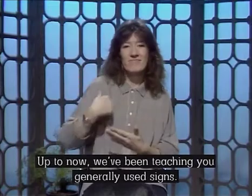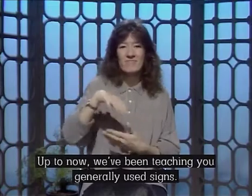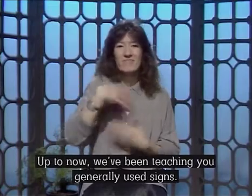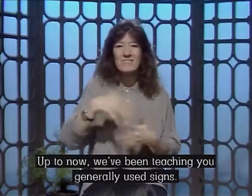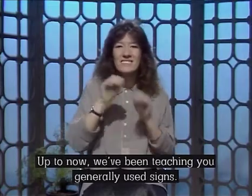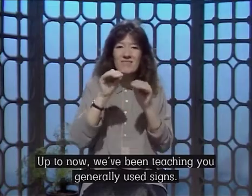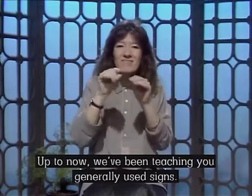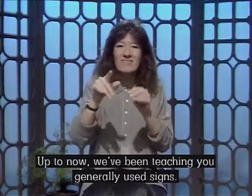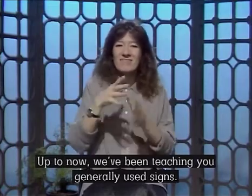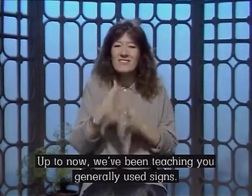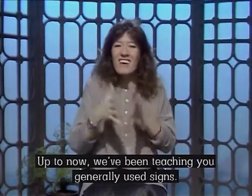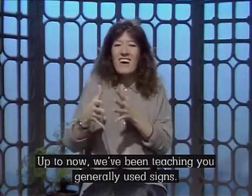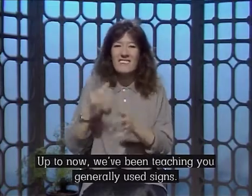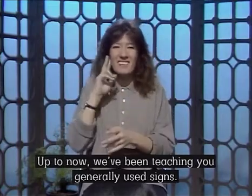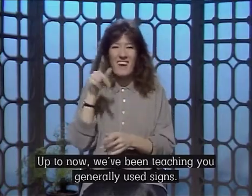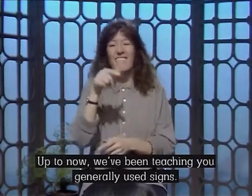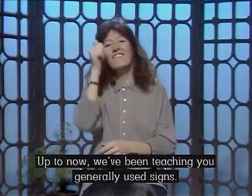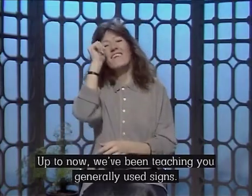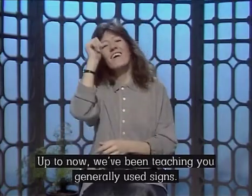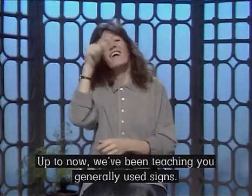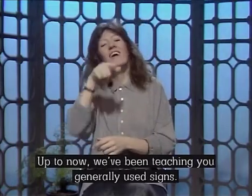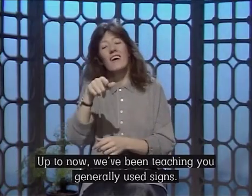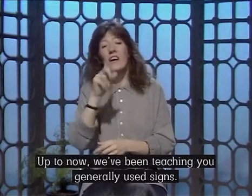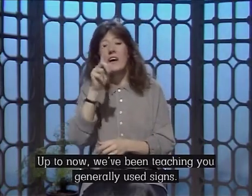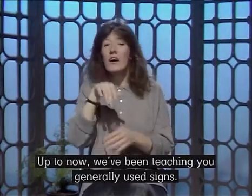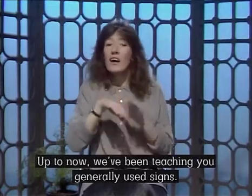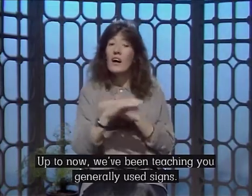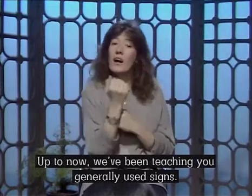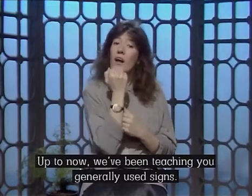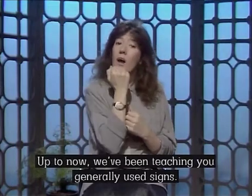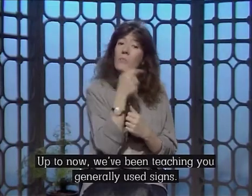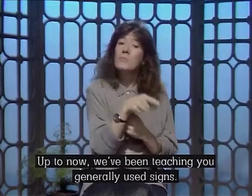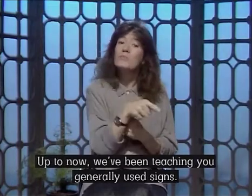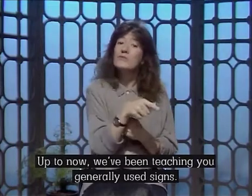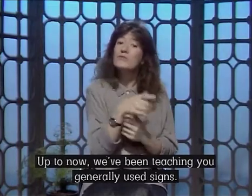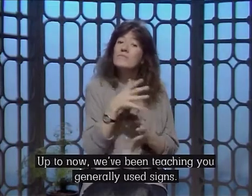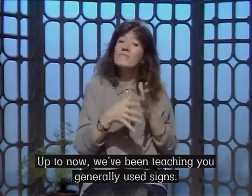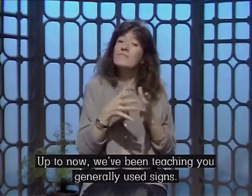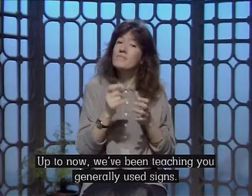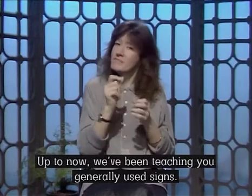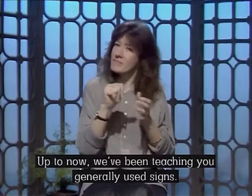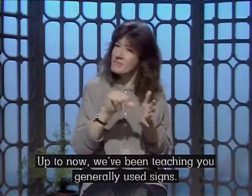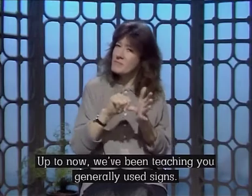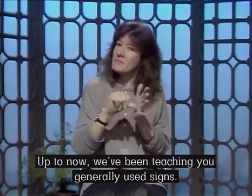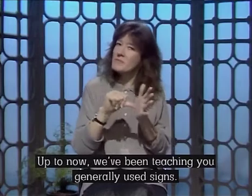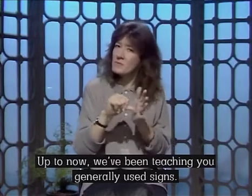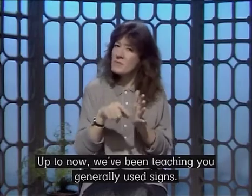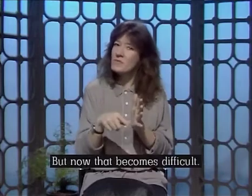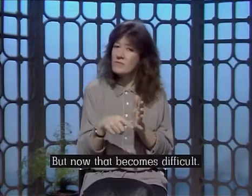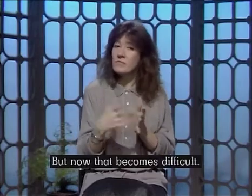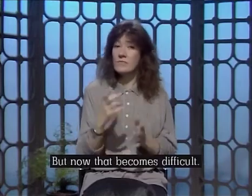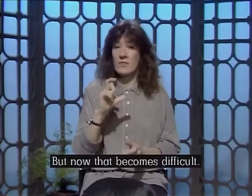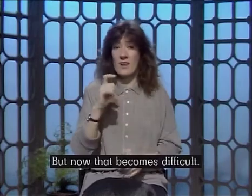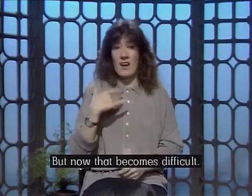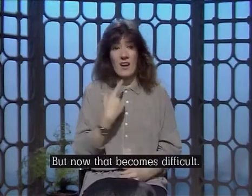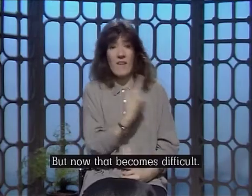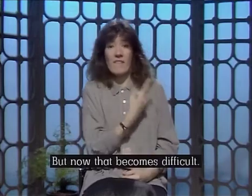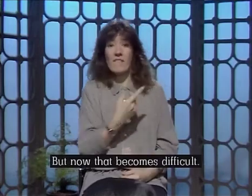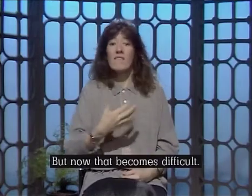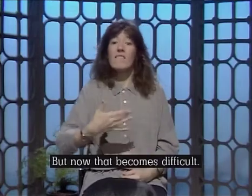Up to now, we've been teaching you signs that are generally recognised throughout Britain. But now we've come to a point where